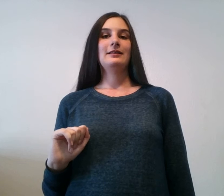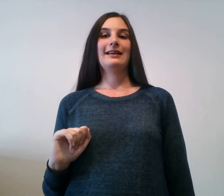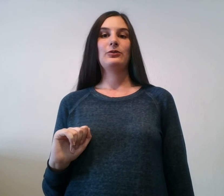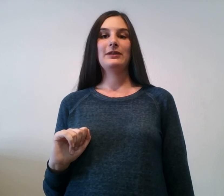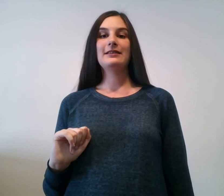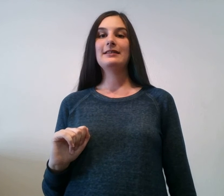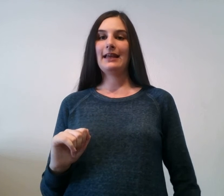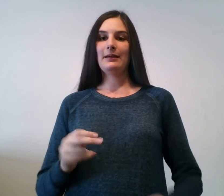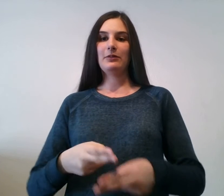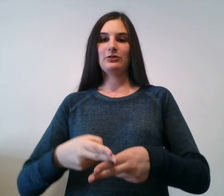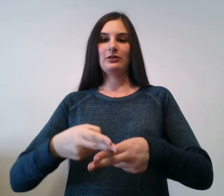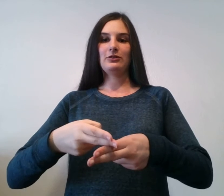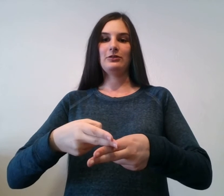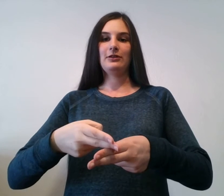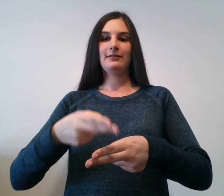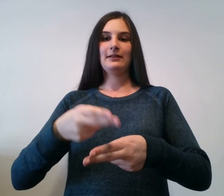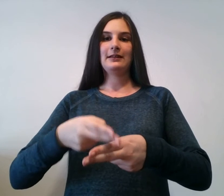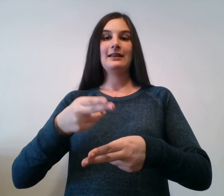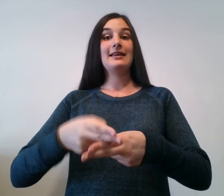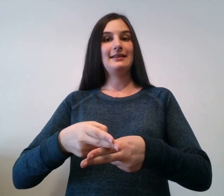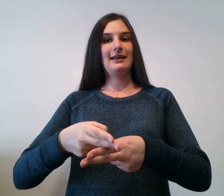Next one is name, which I showed you. Name.